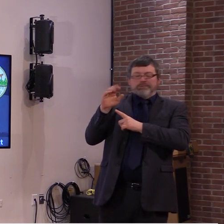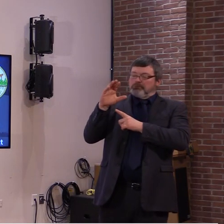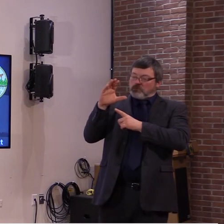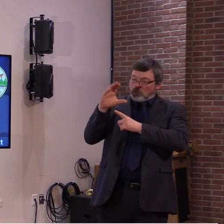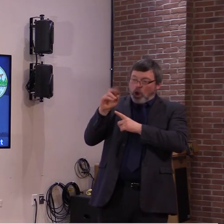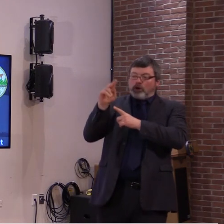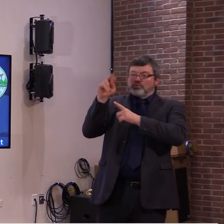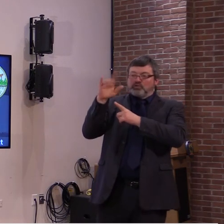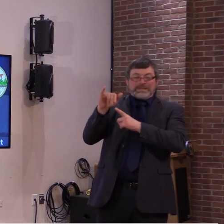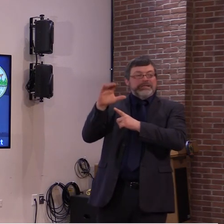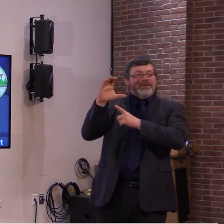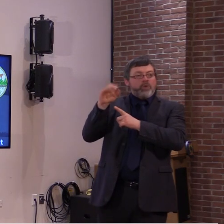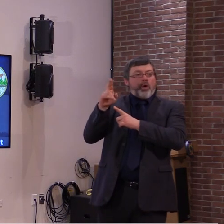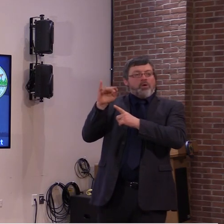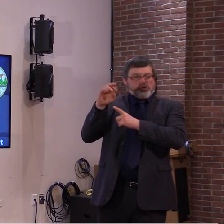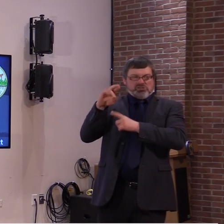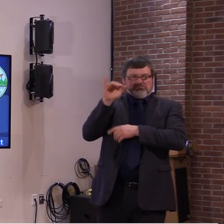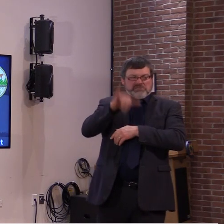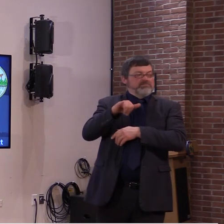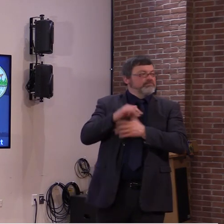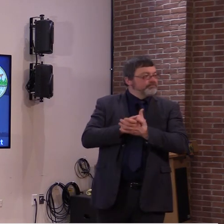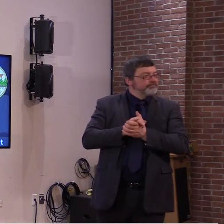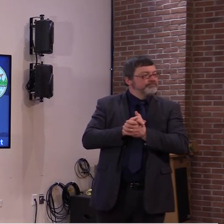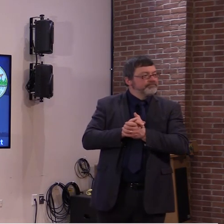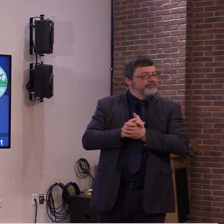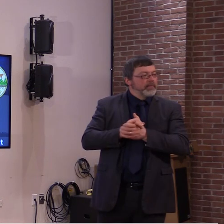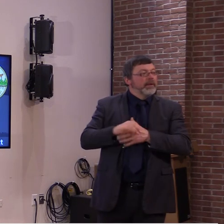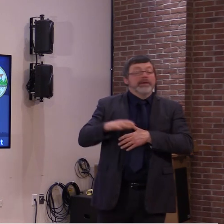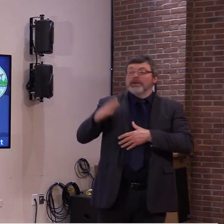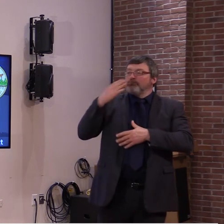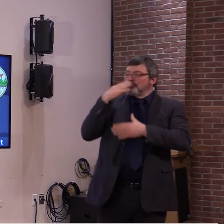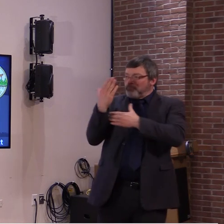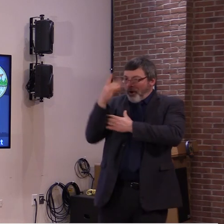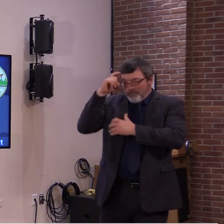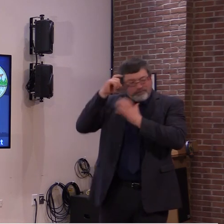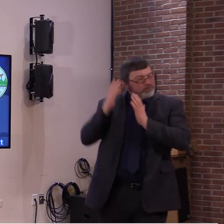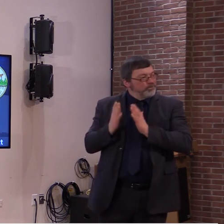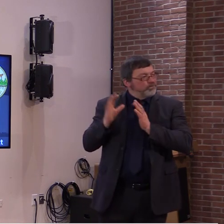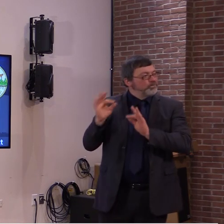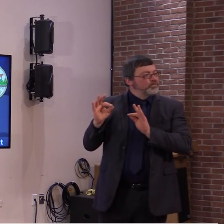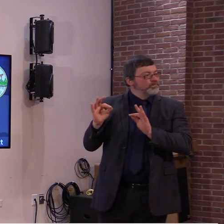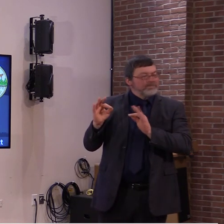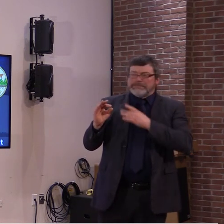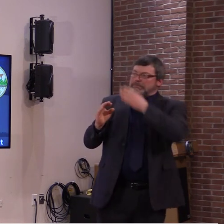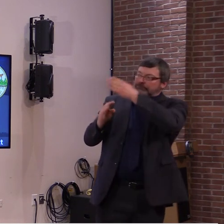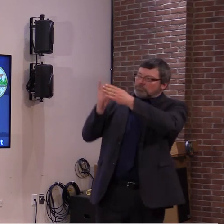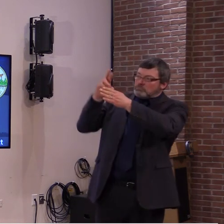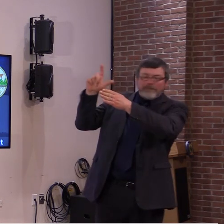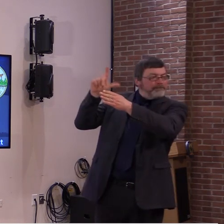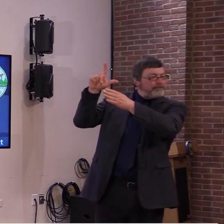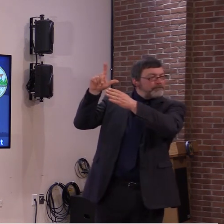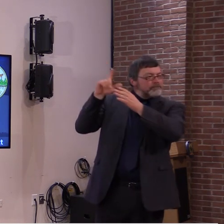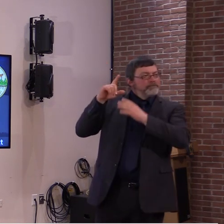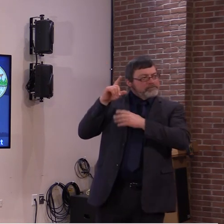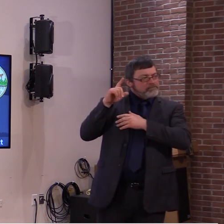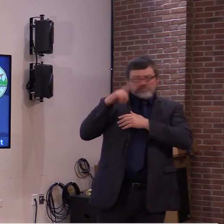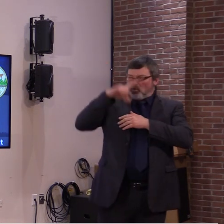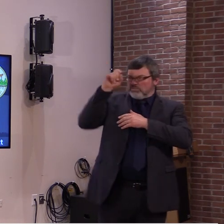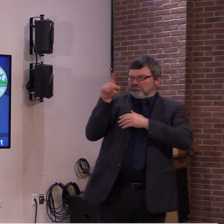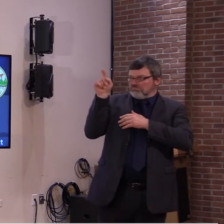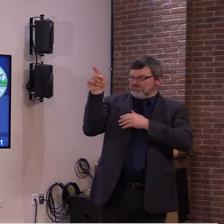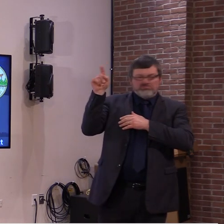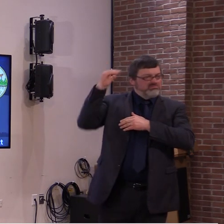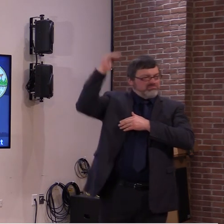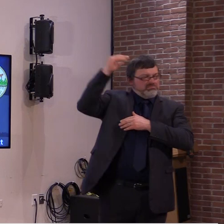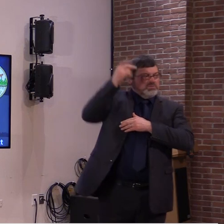To Greg at the County Courier. Good morning, Governor. I think this might be for Dr. Levine. I'm wondering how many tests or what percentage